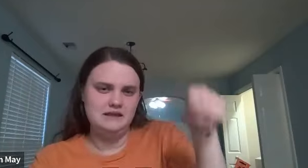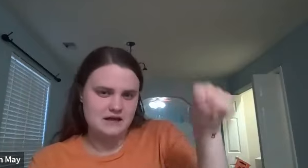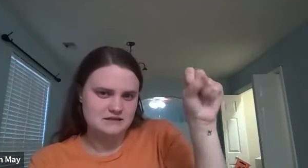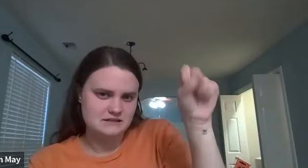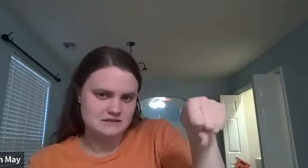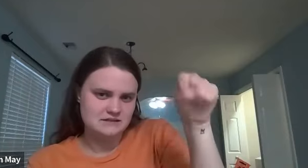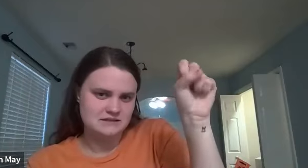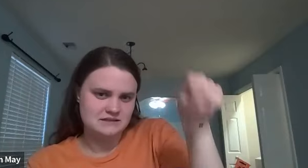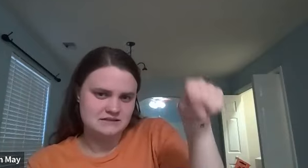yes,